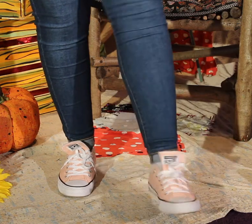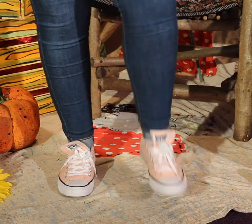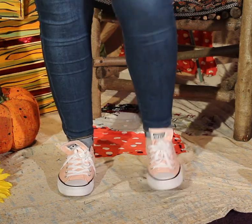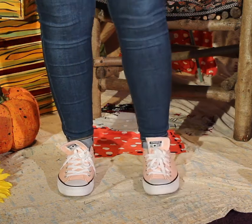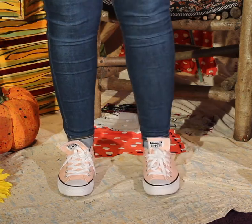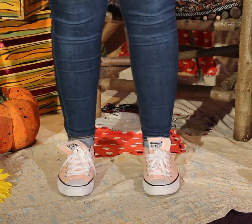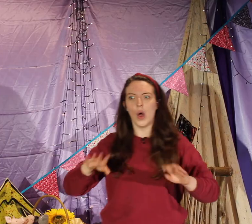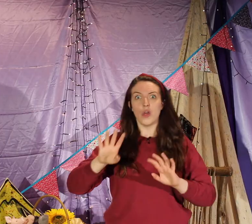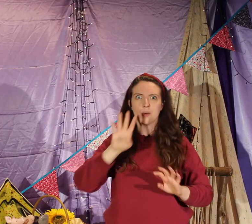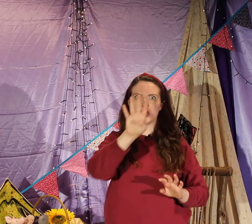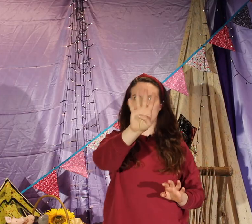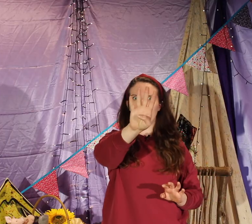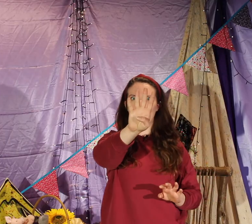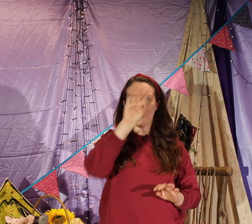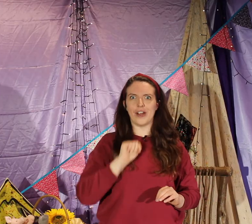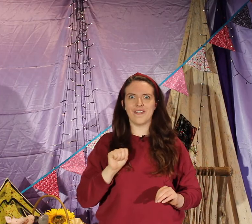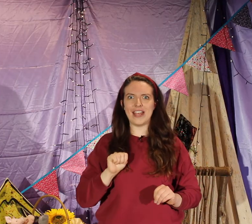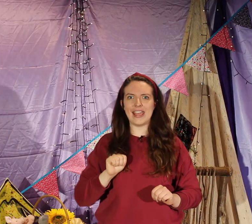1, 2, 3, 4, 5, 6, 7, 8. Now we're going to do 4. Ready?